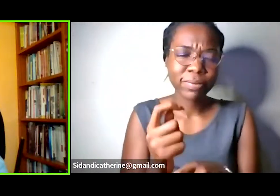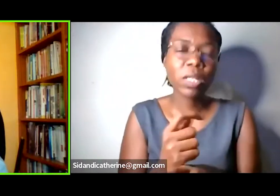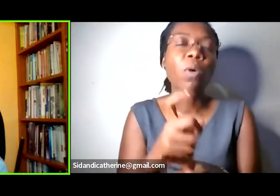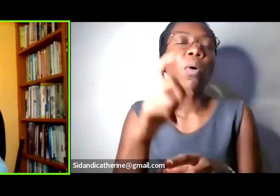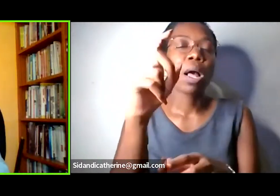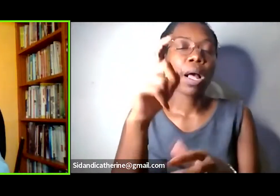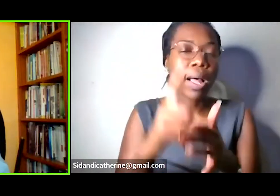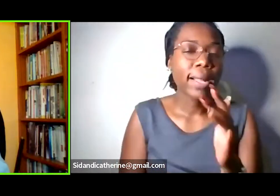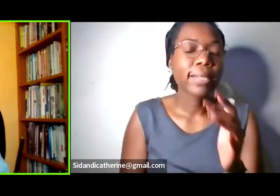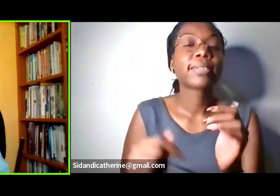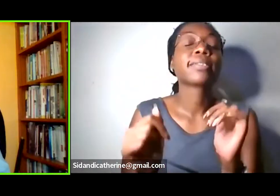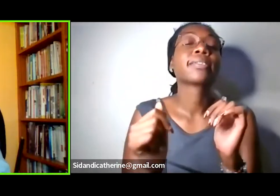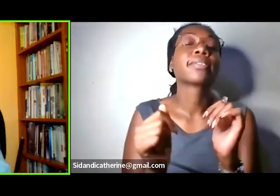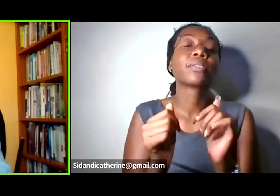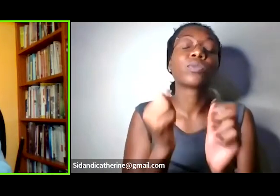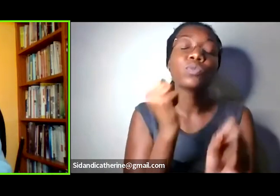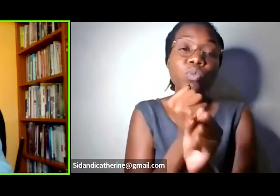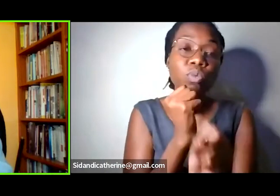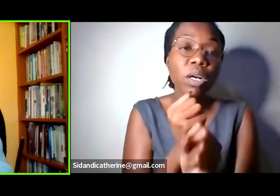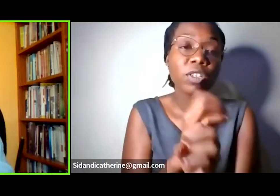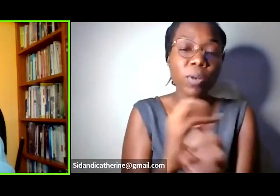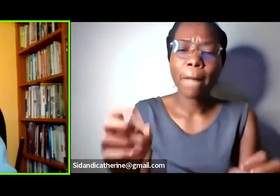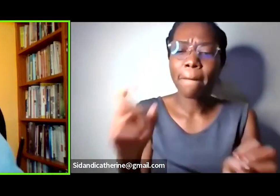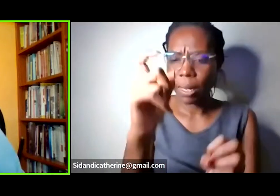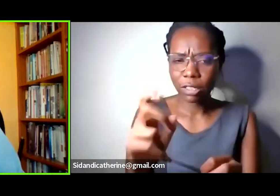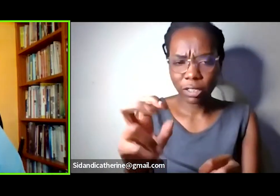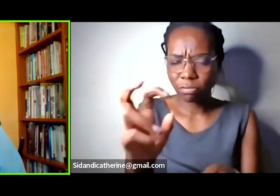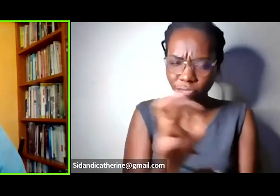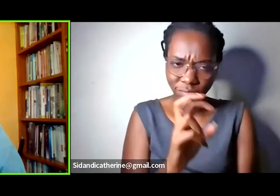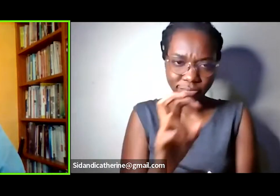In terms of engaging, it always takes